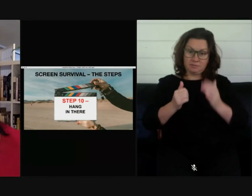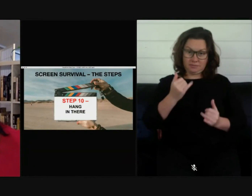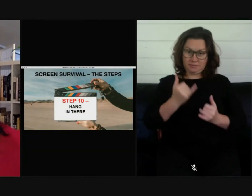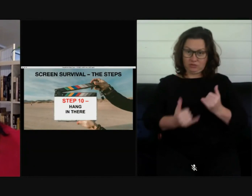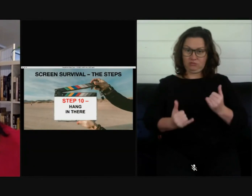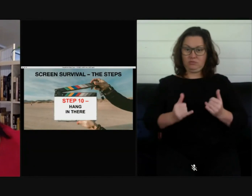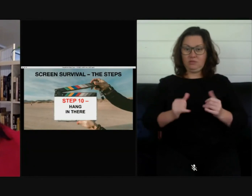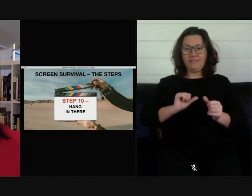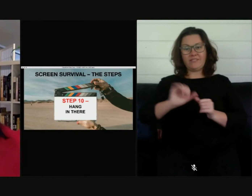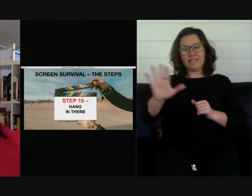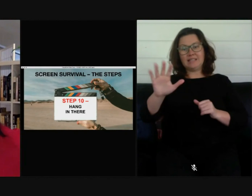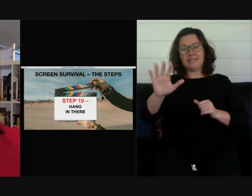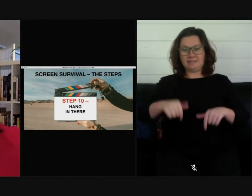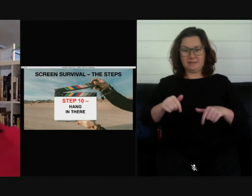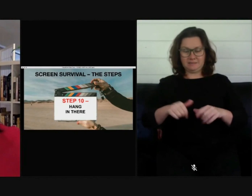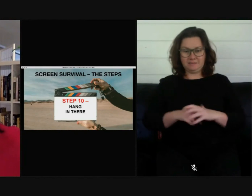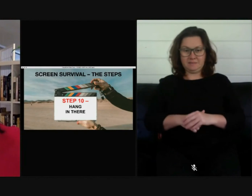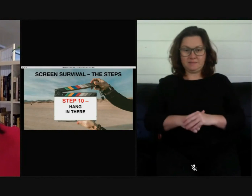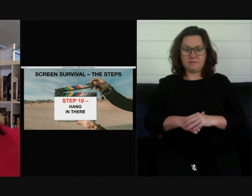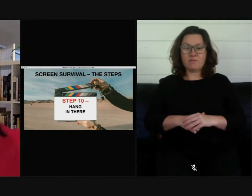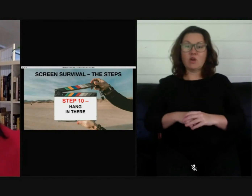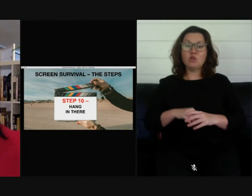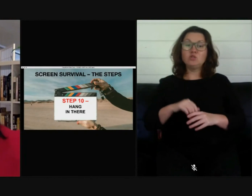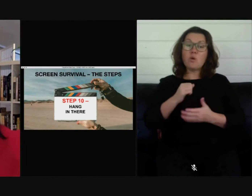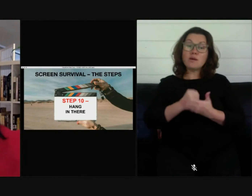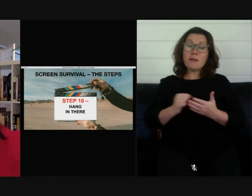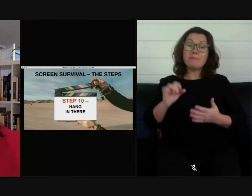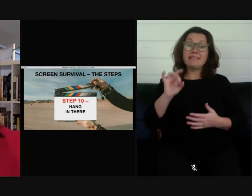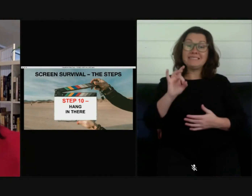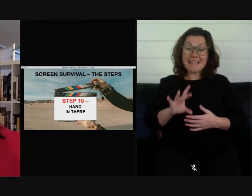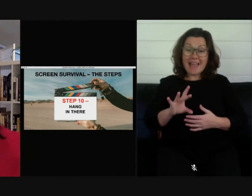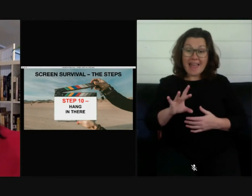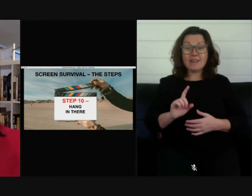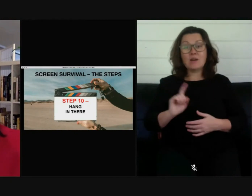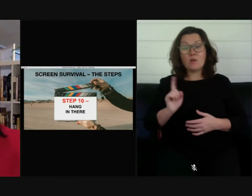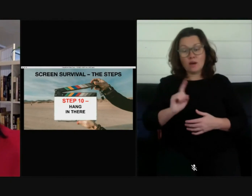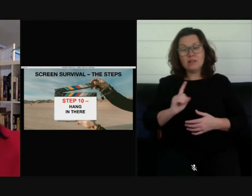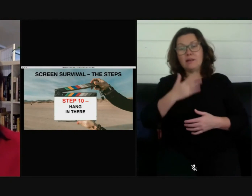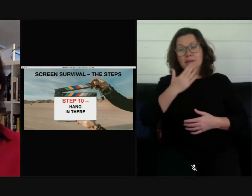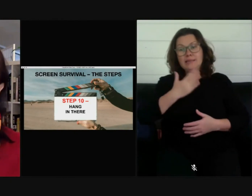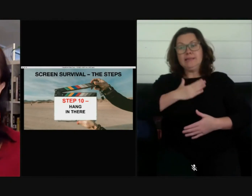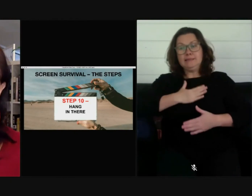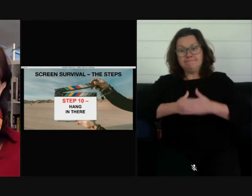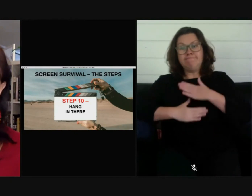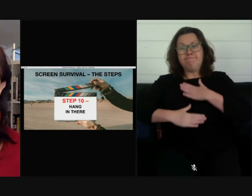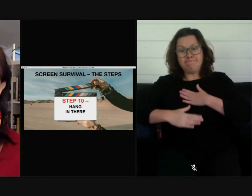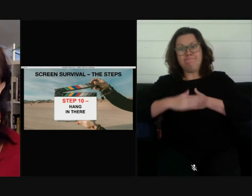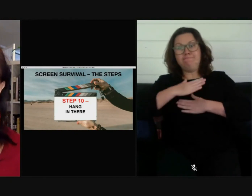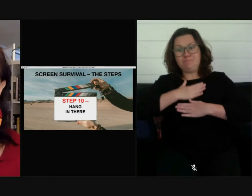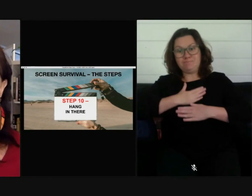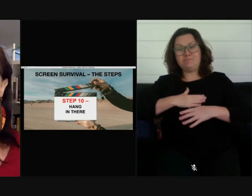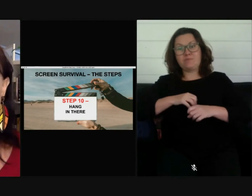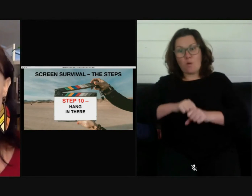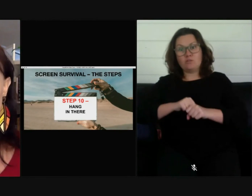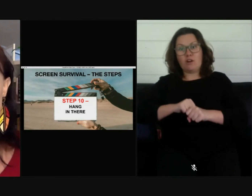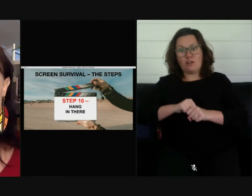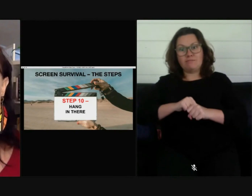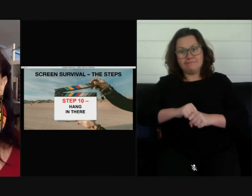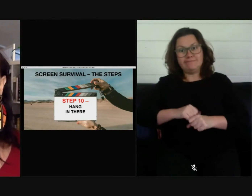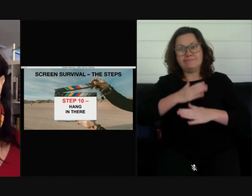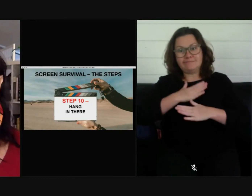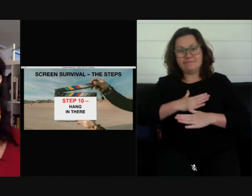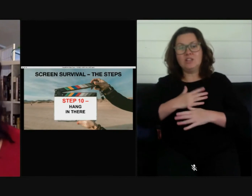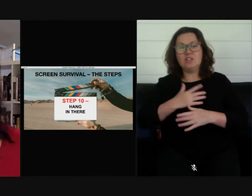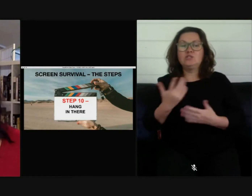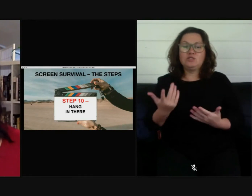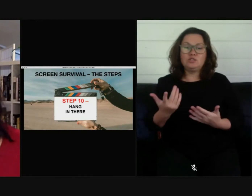is to hang in there. This is unbelievably hard. And I've spent a lot of time today talking about your mental